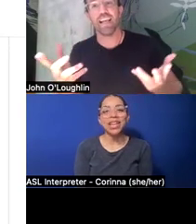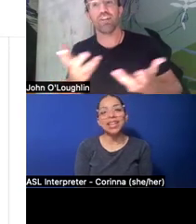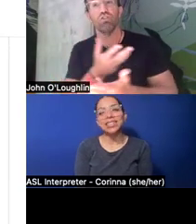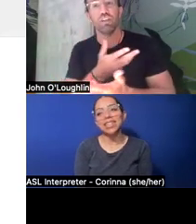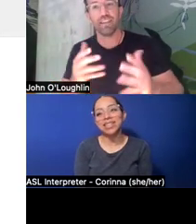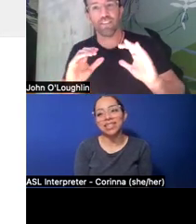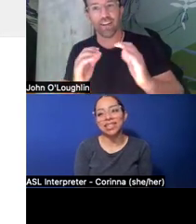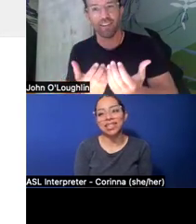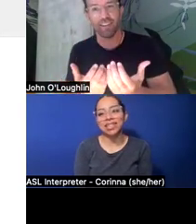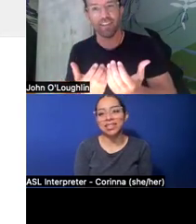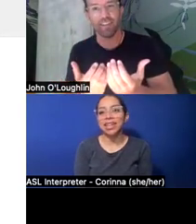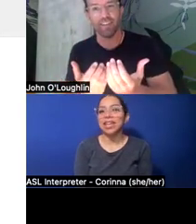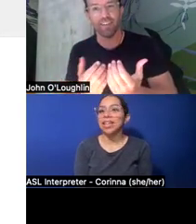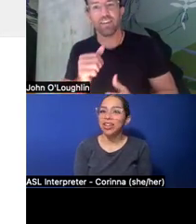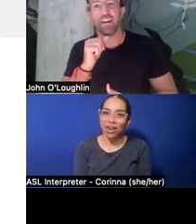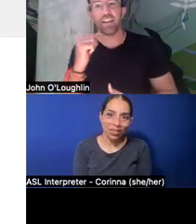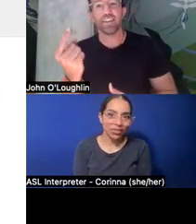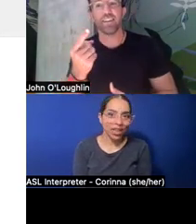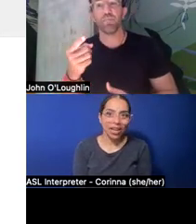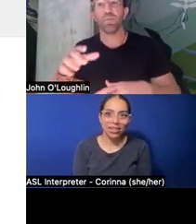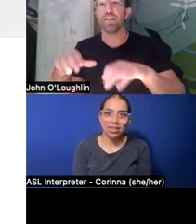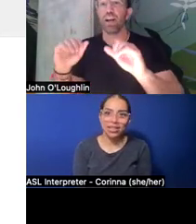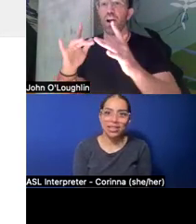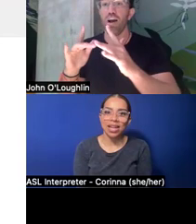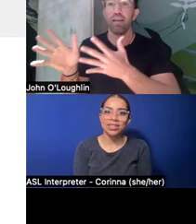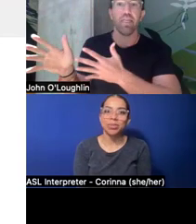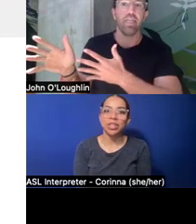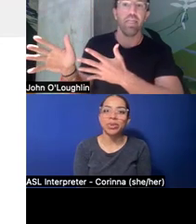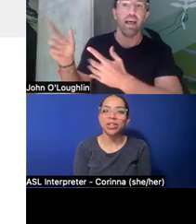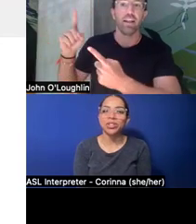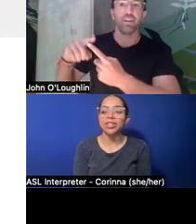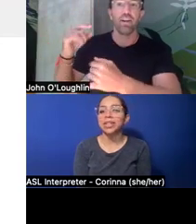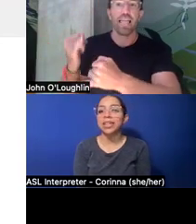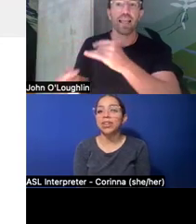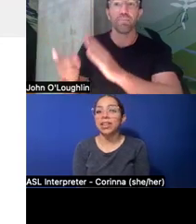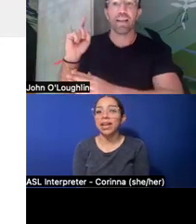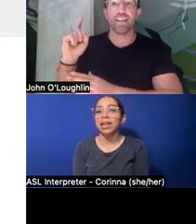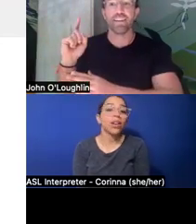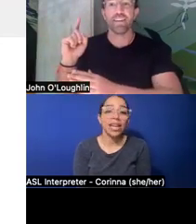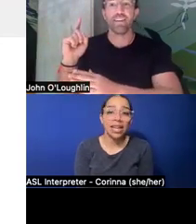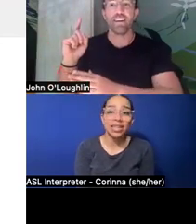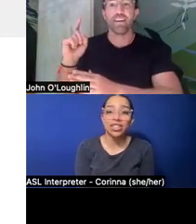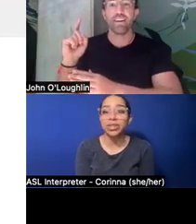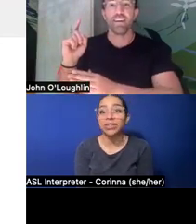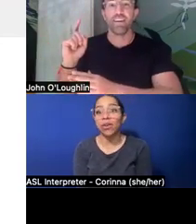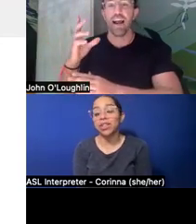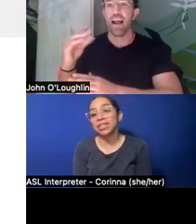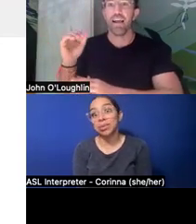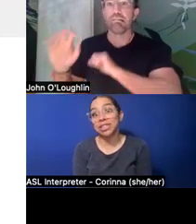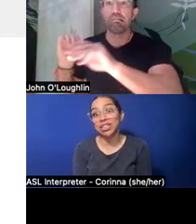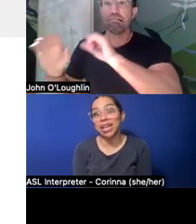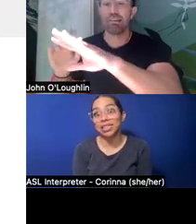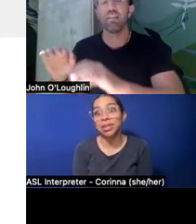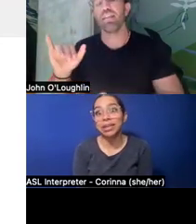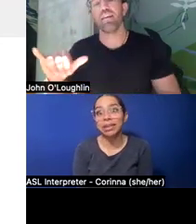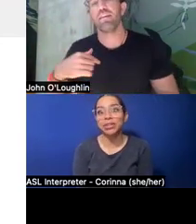So like I said, this is an interactive class. It's not something where you just kind of take an online class and you leave all the assignments